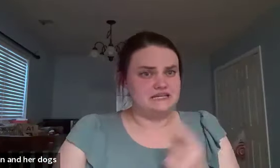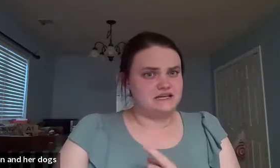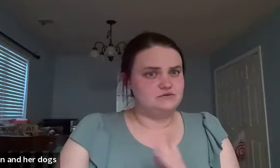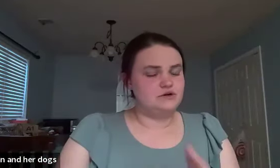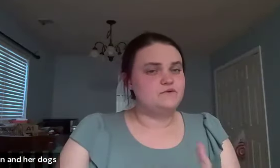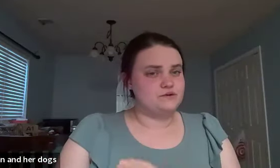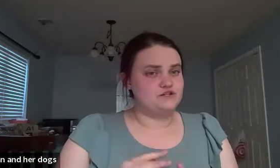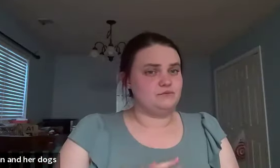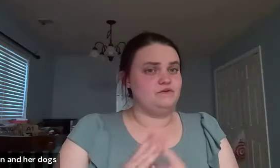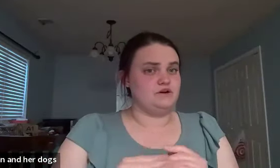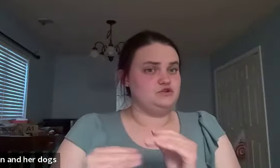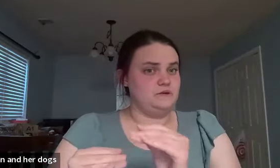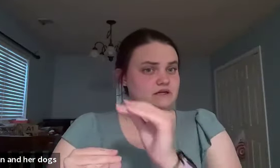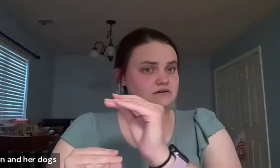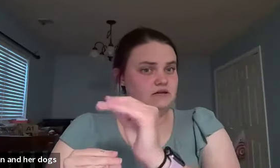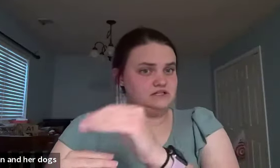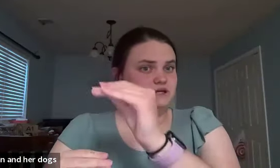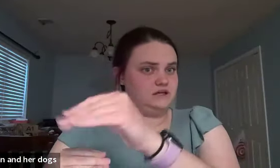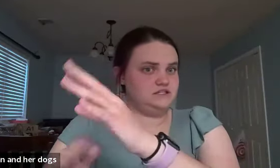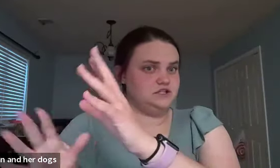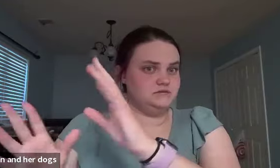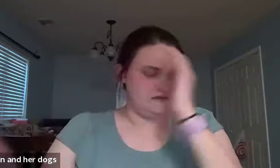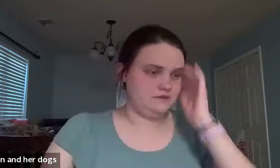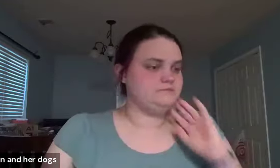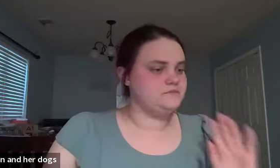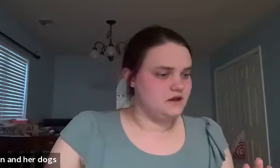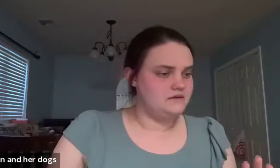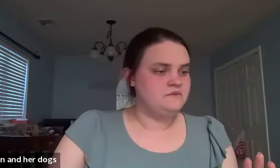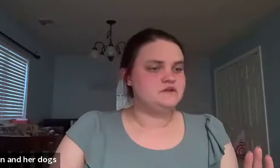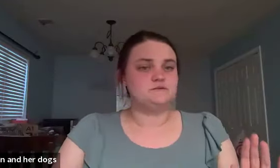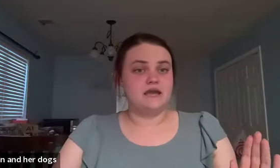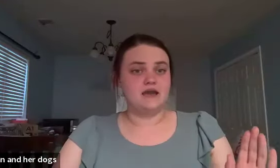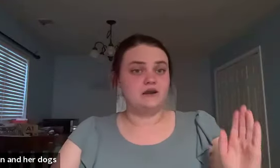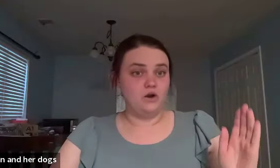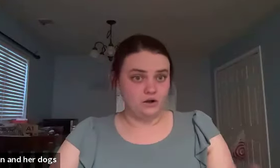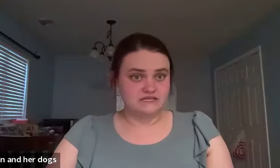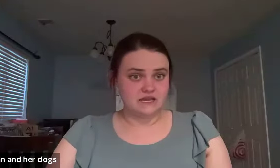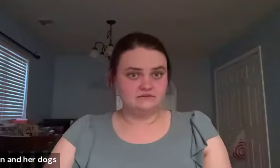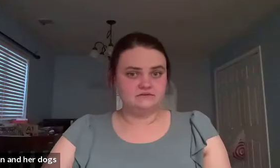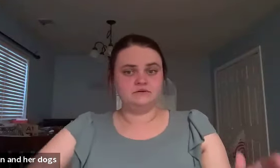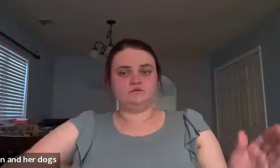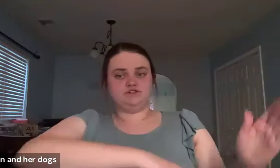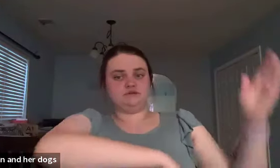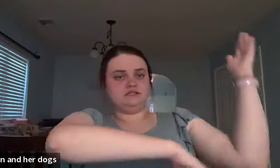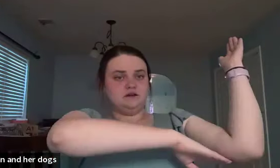day signs real quick before we start moving on to next week, next year, that thing. Okay. So we had all day, which was